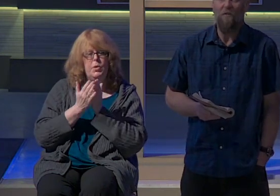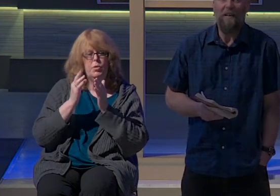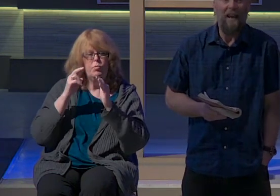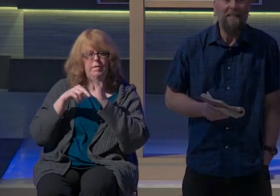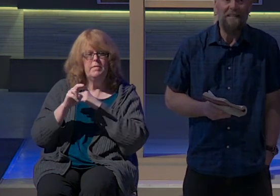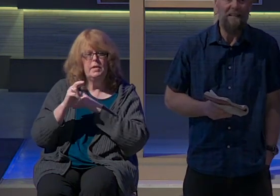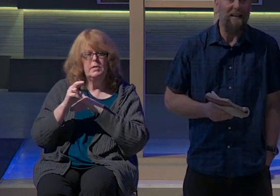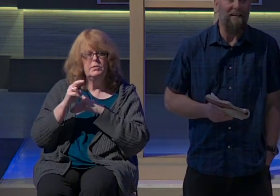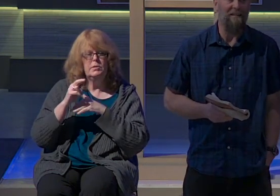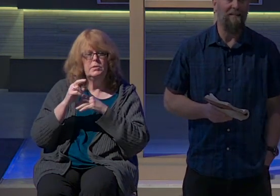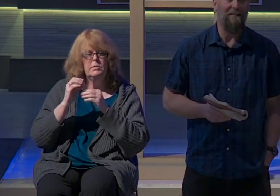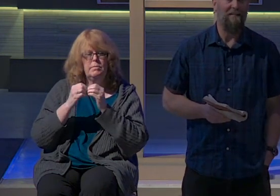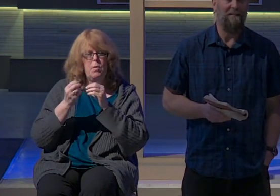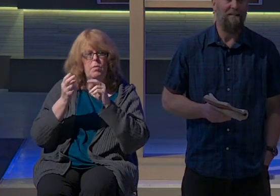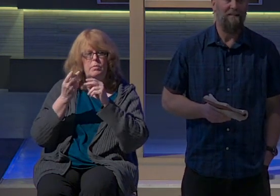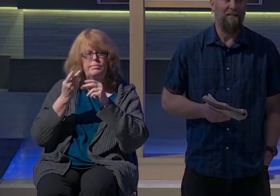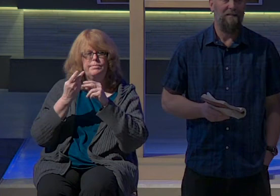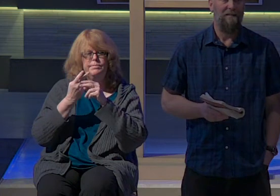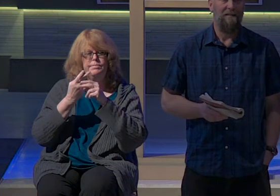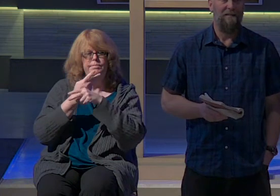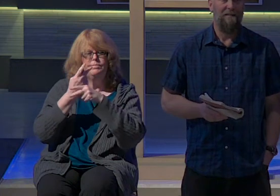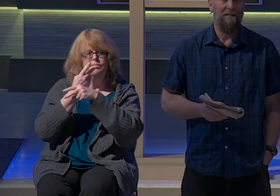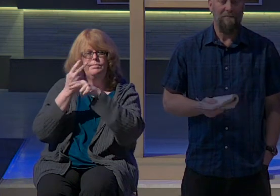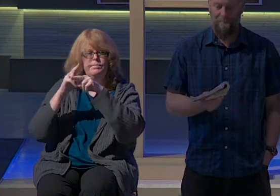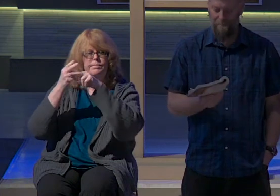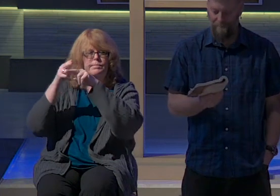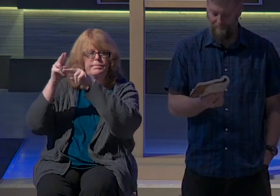it's only escalated.